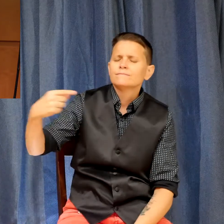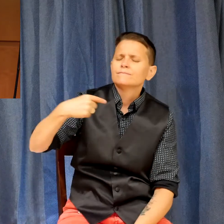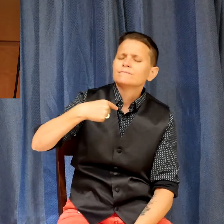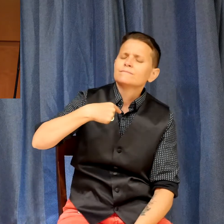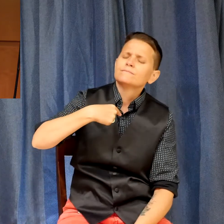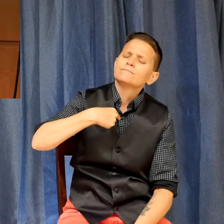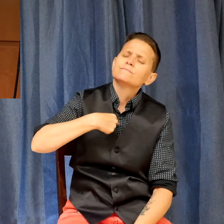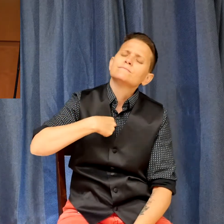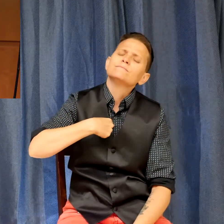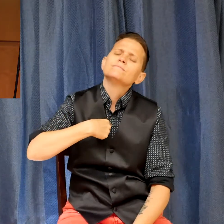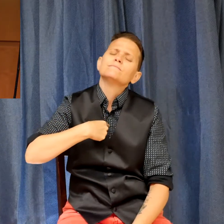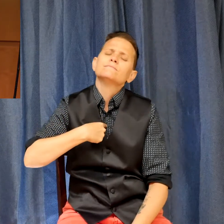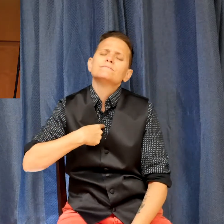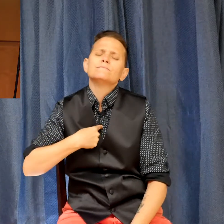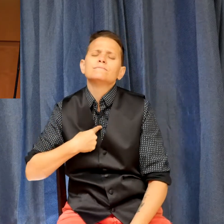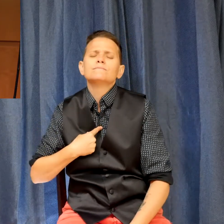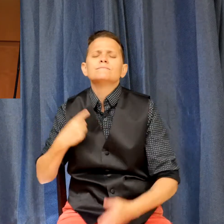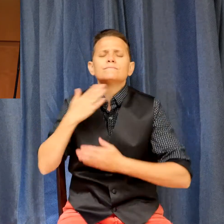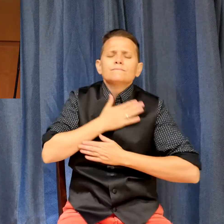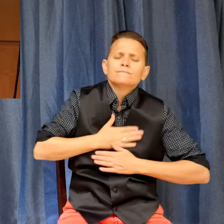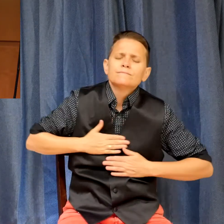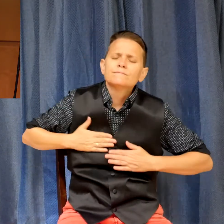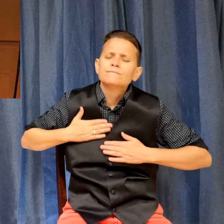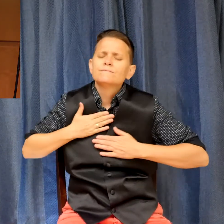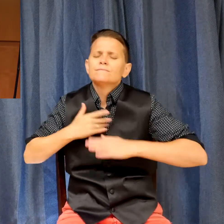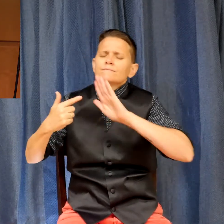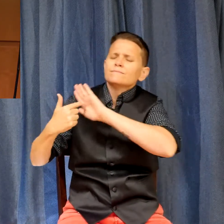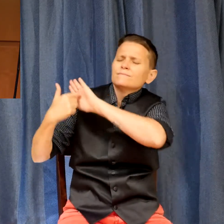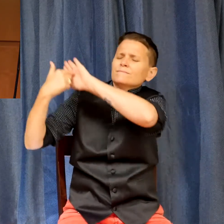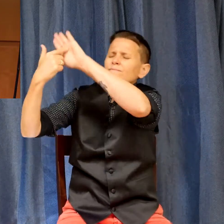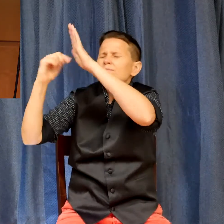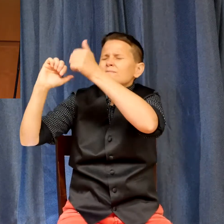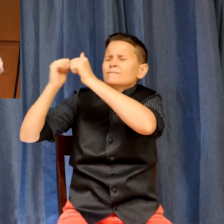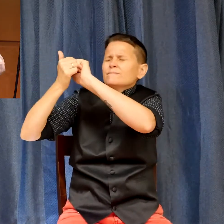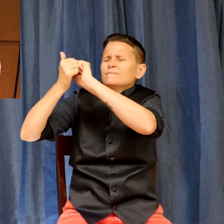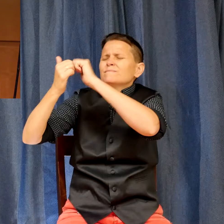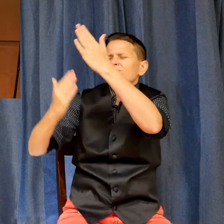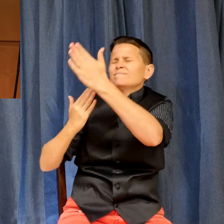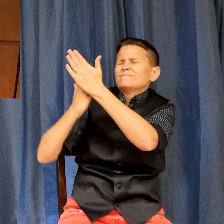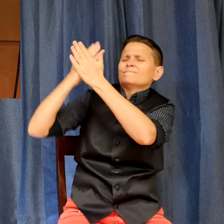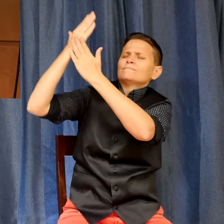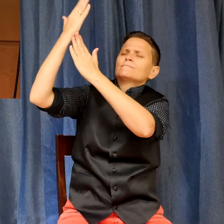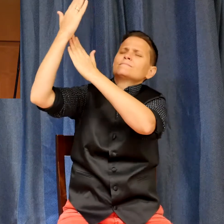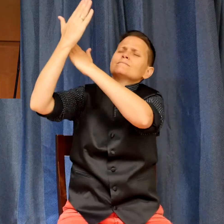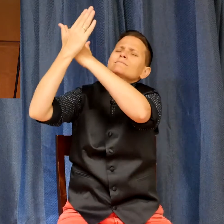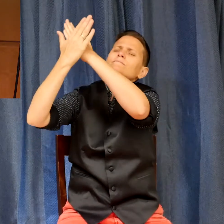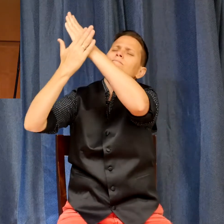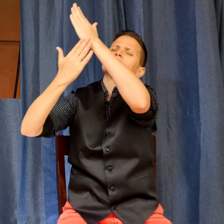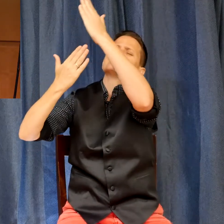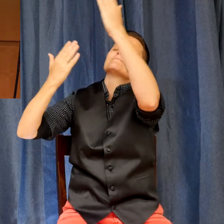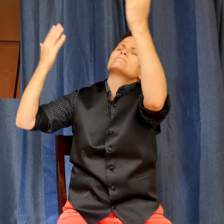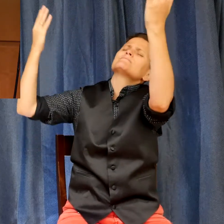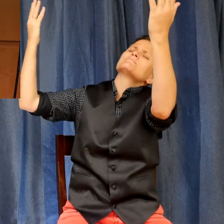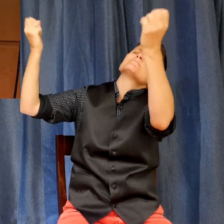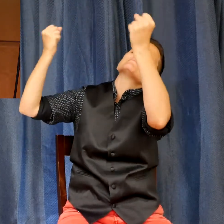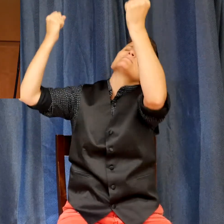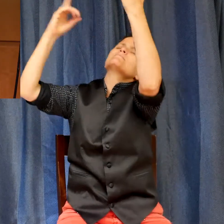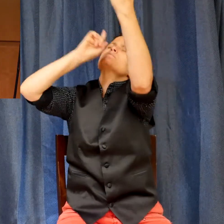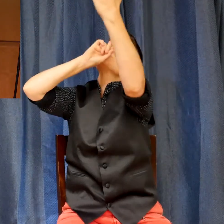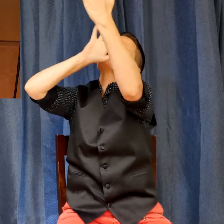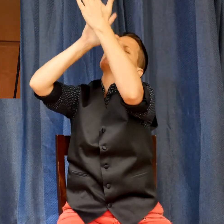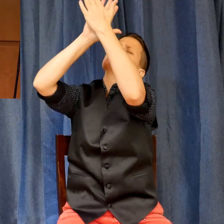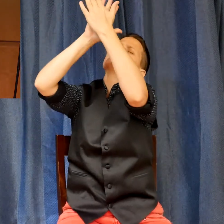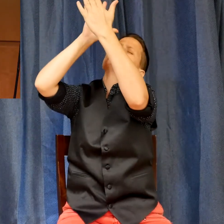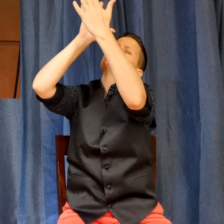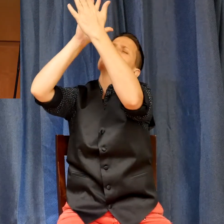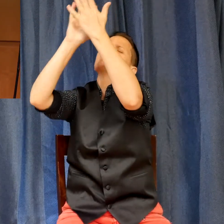I lift my hands in total praise